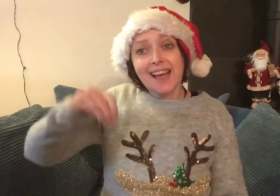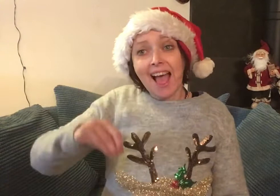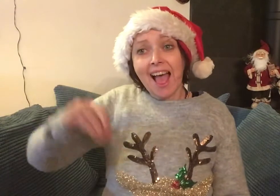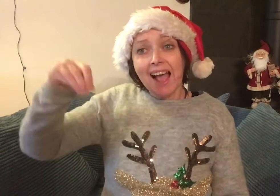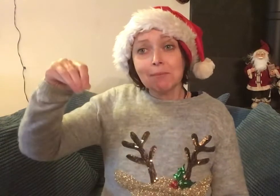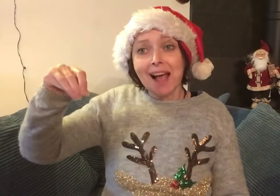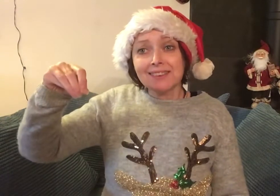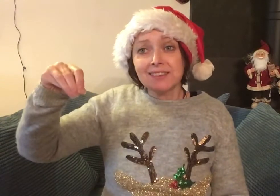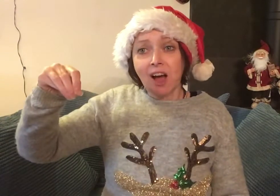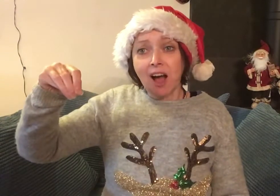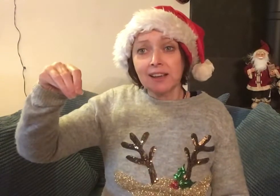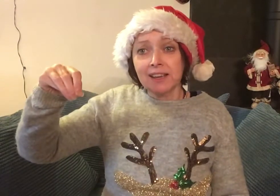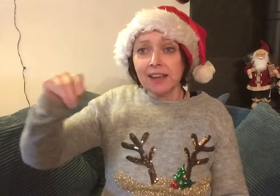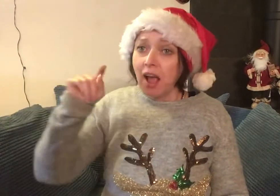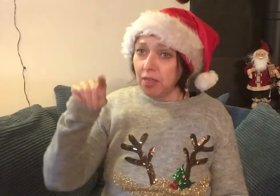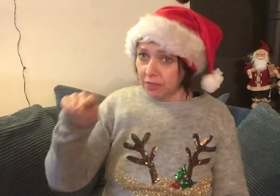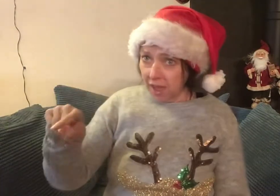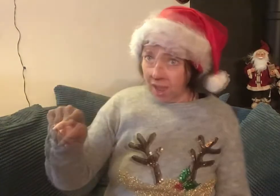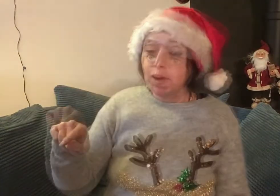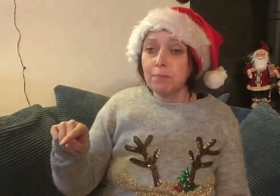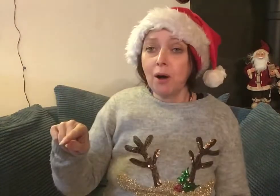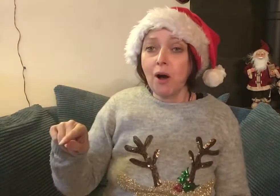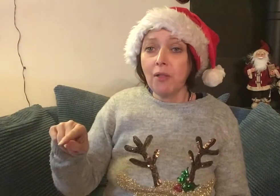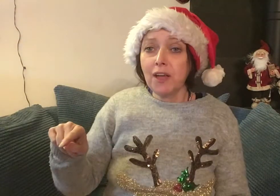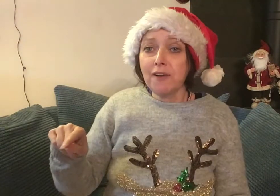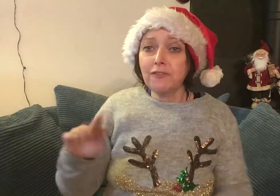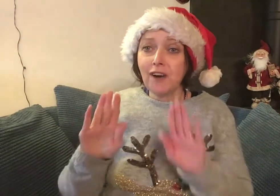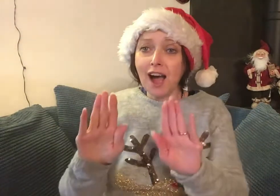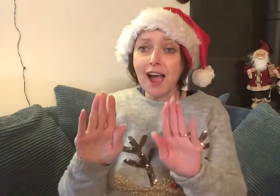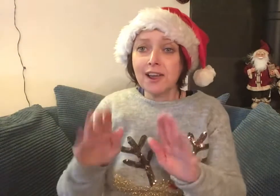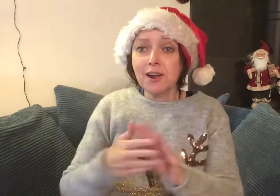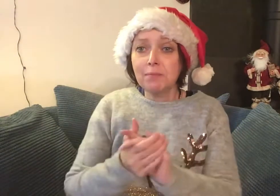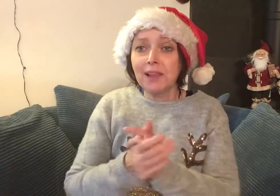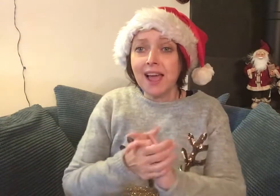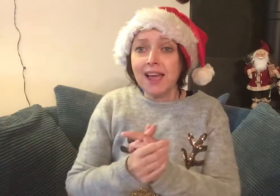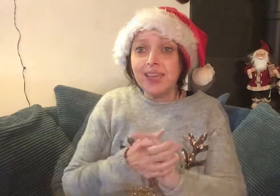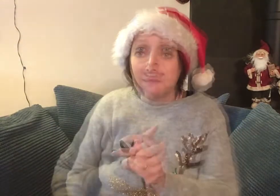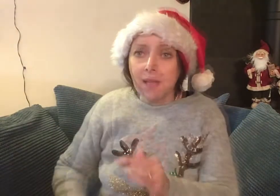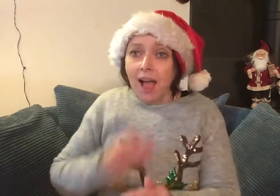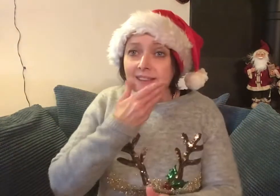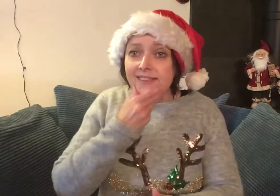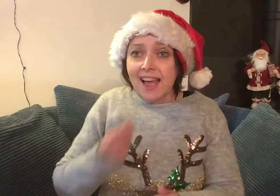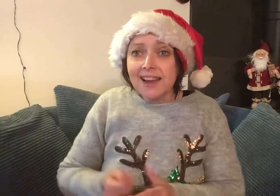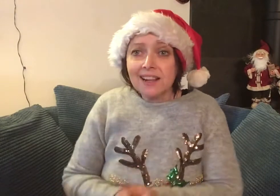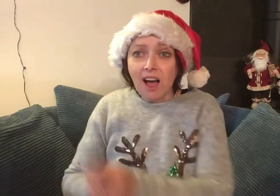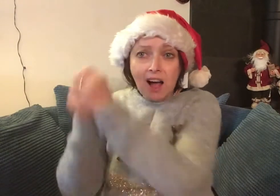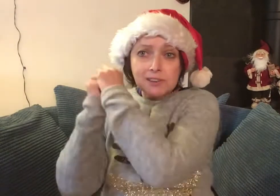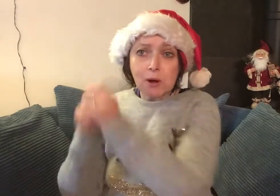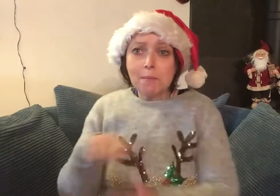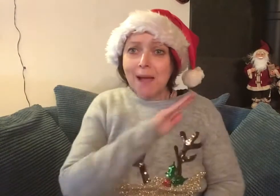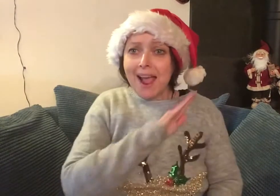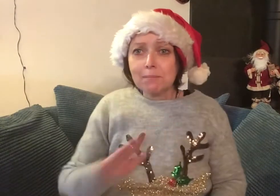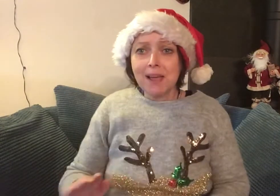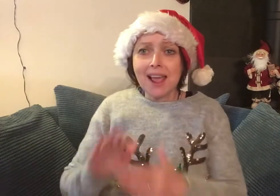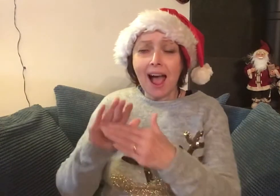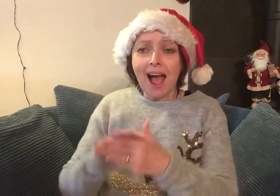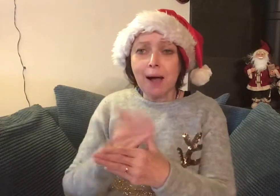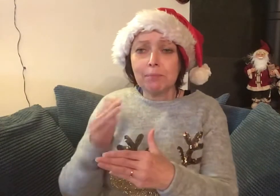hang my stocking there upon the fireplace. Santa Claus will make me happy